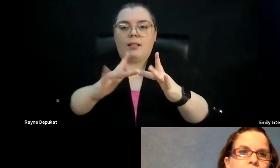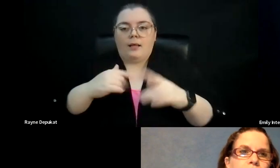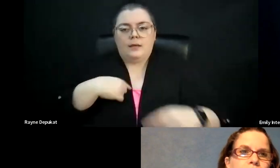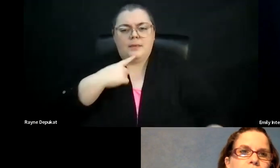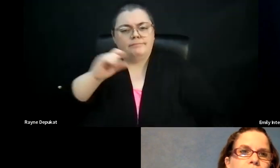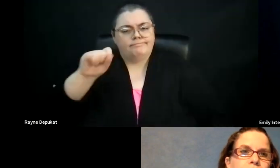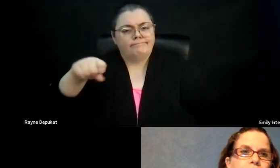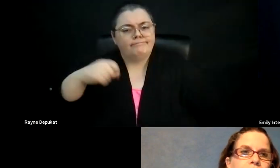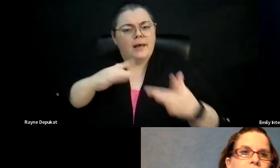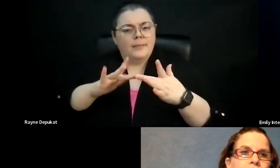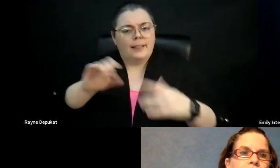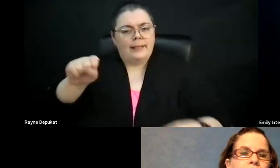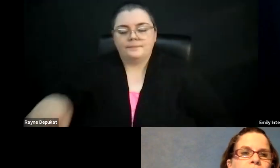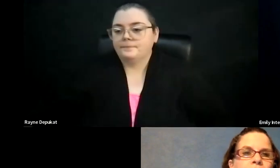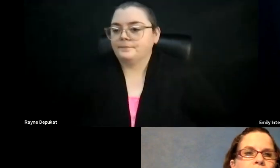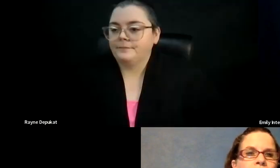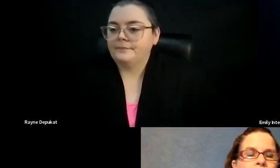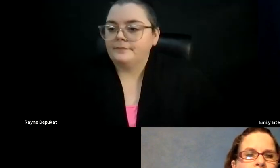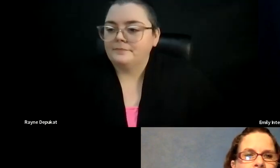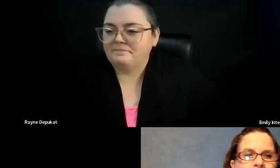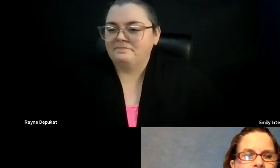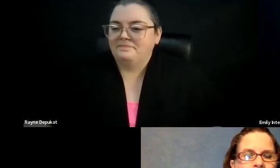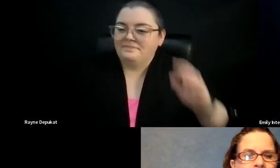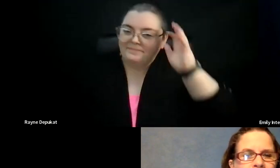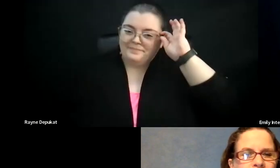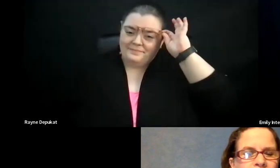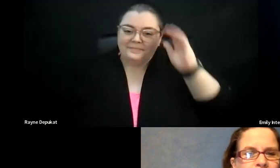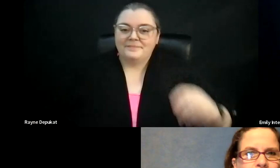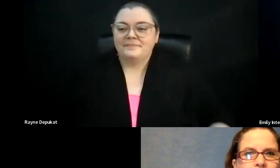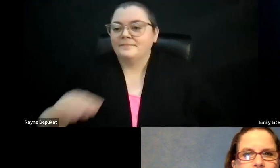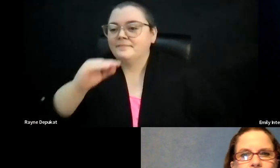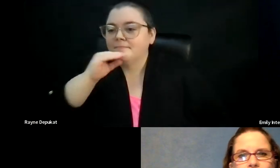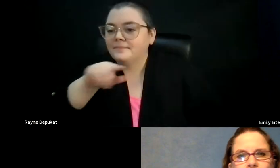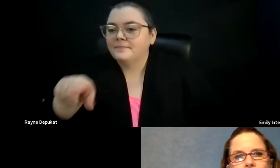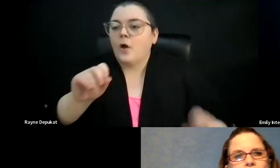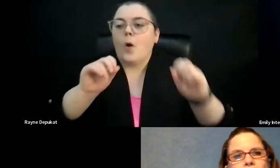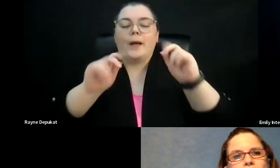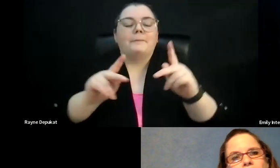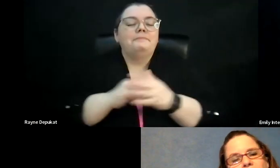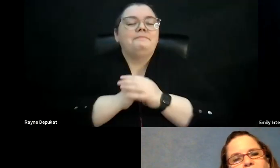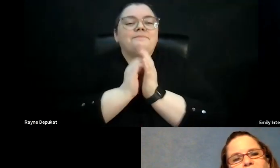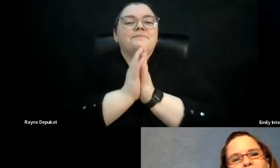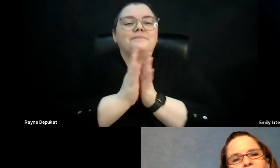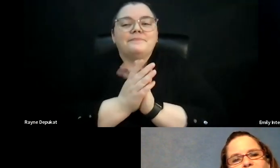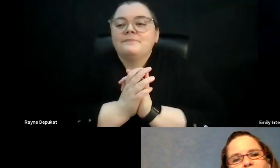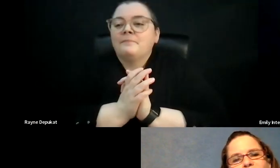It's saying I'm not online, and I'm like, yes, I am online. I'm online. What are you talking about? Oh, you liar. Okay.